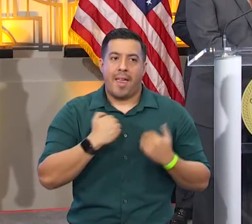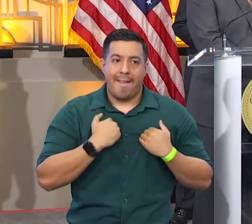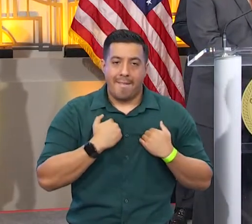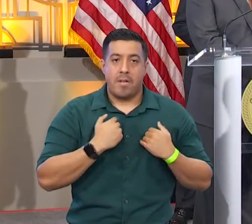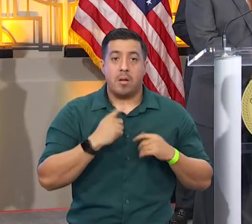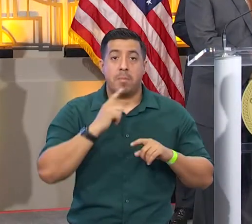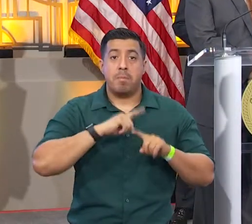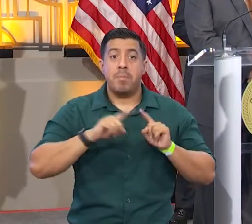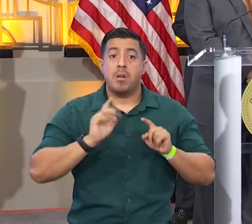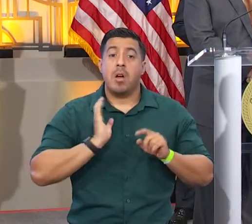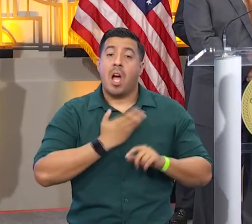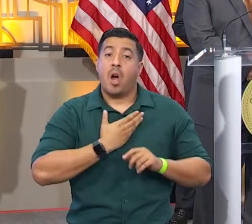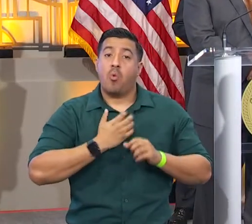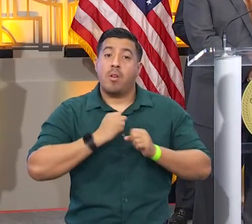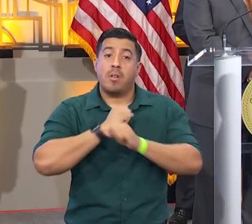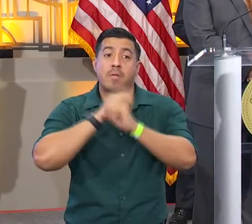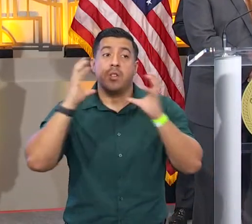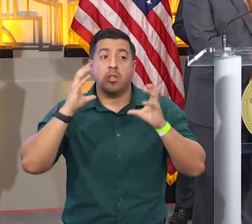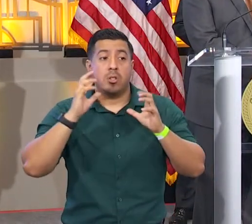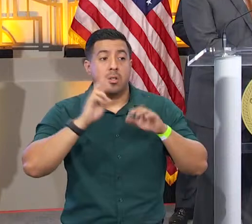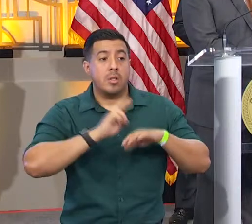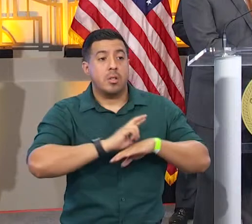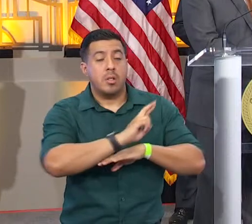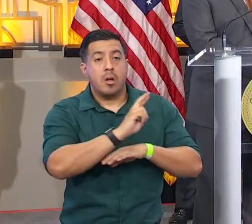them launching from Florida.